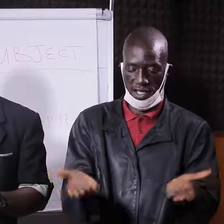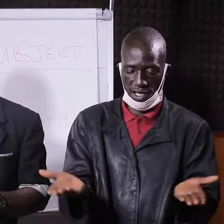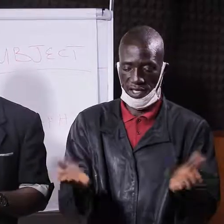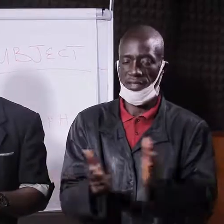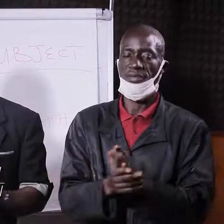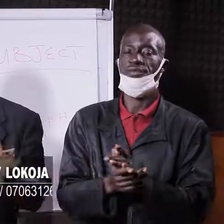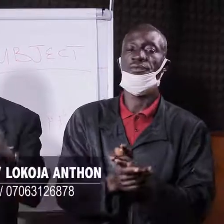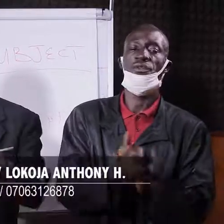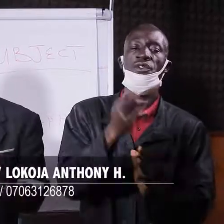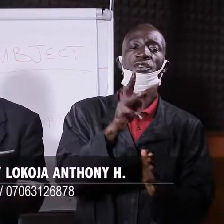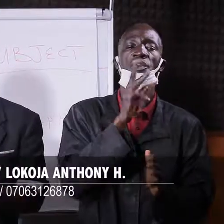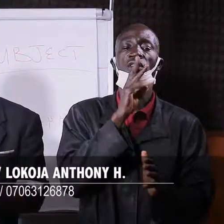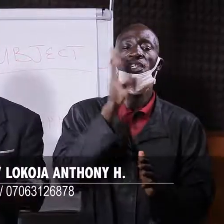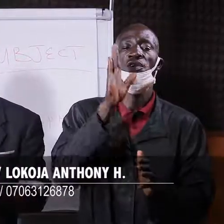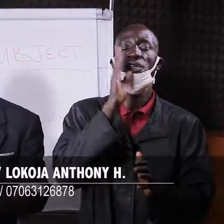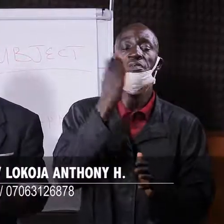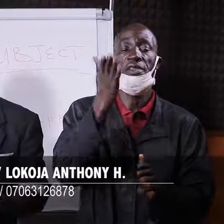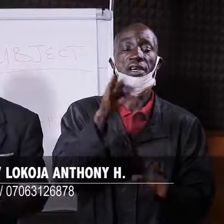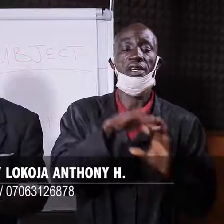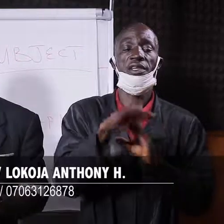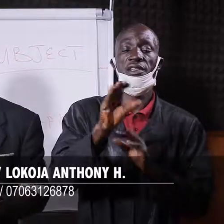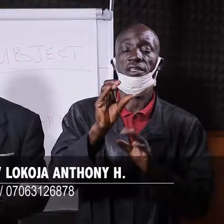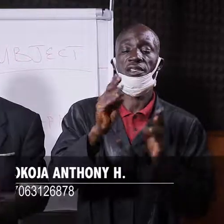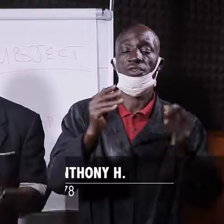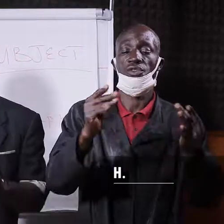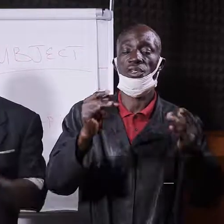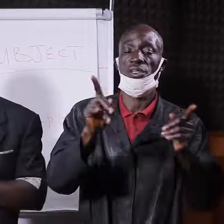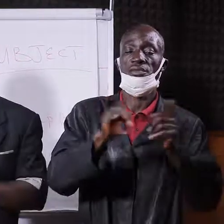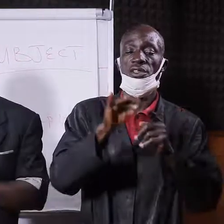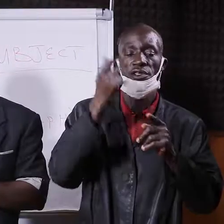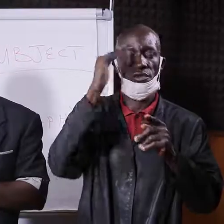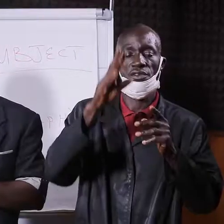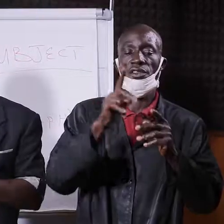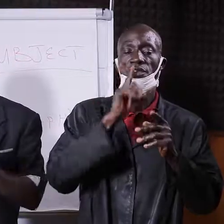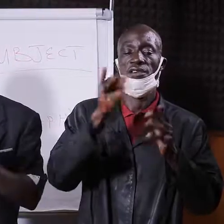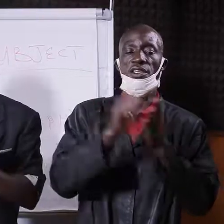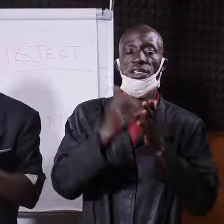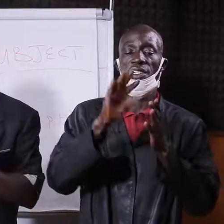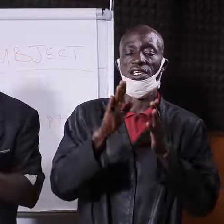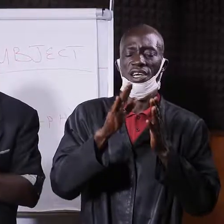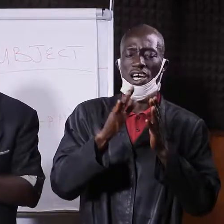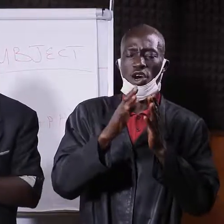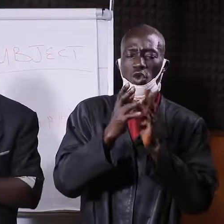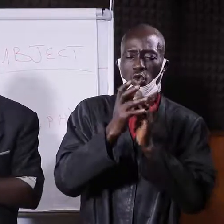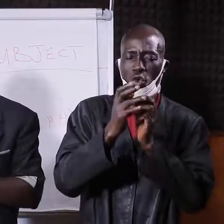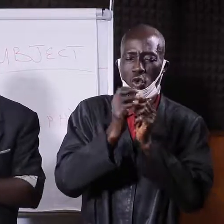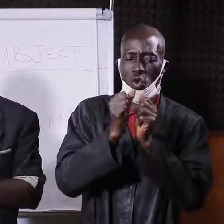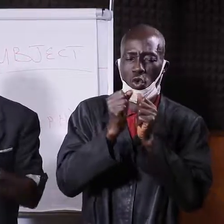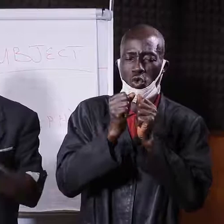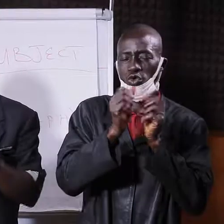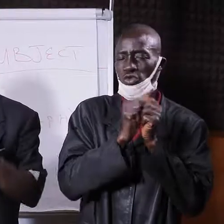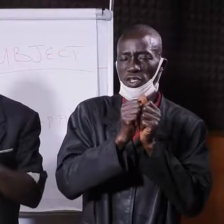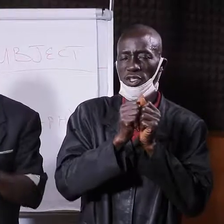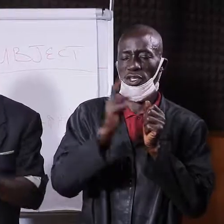time, the water will be there in the soil. But for the fact that they are tightly held by